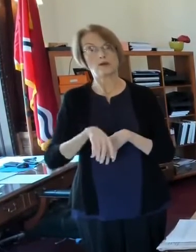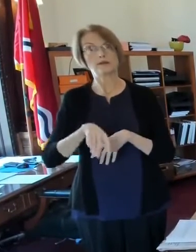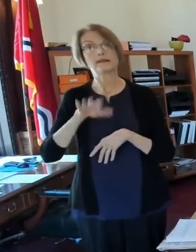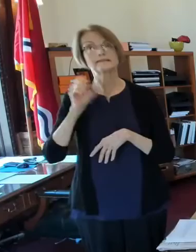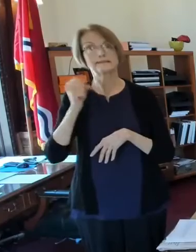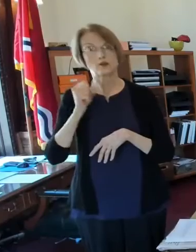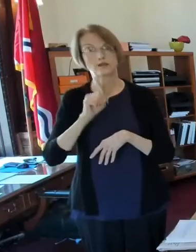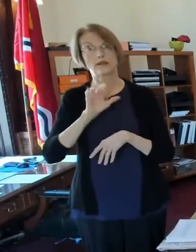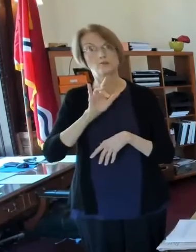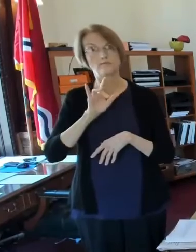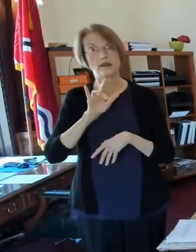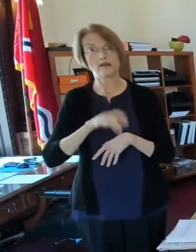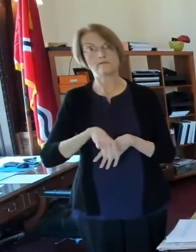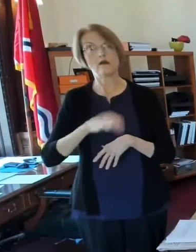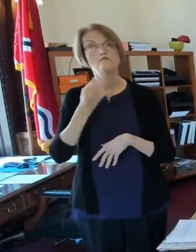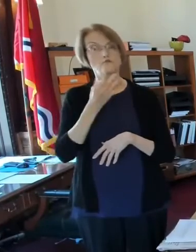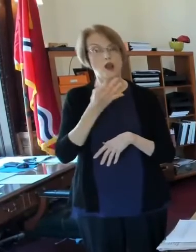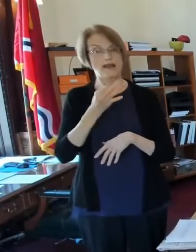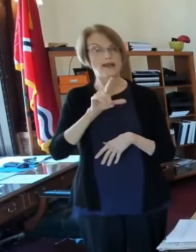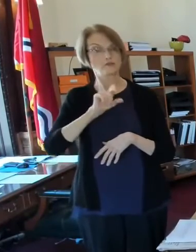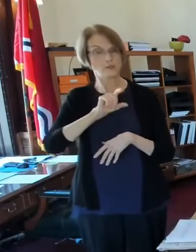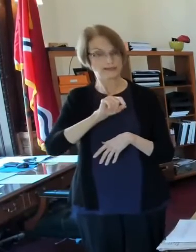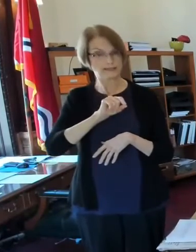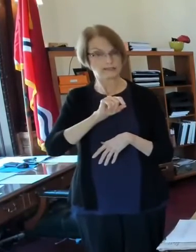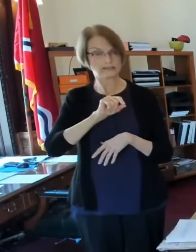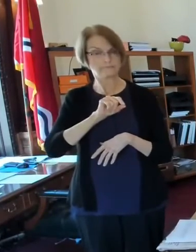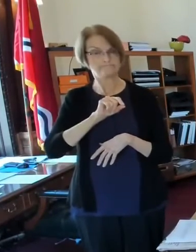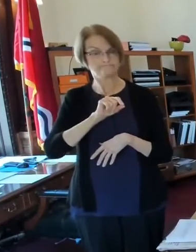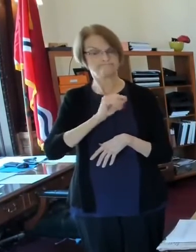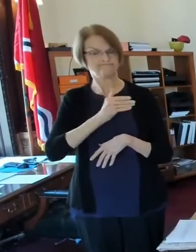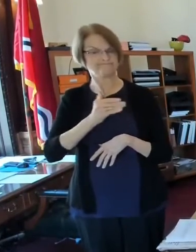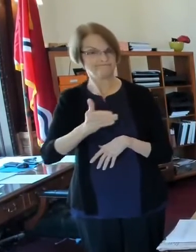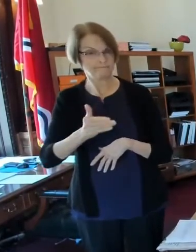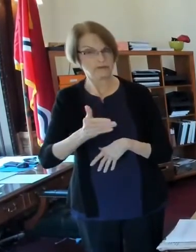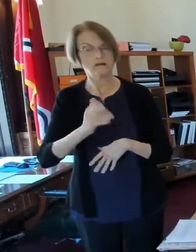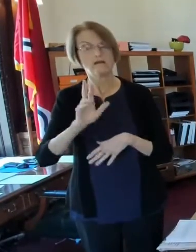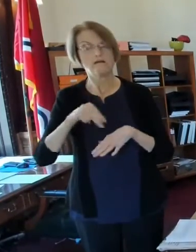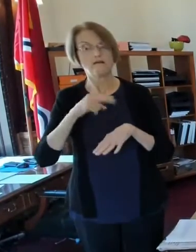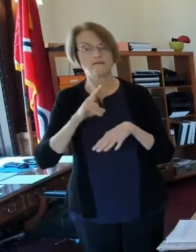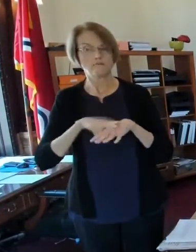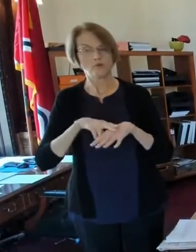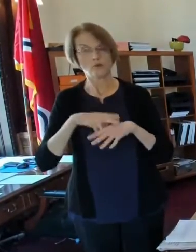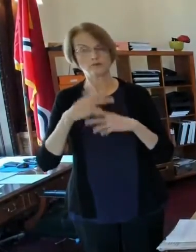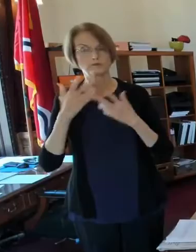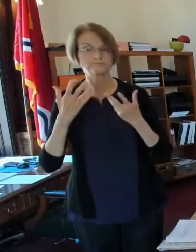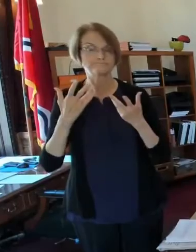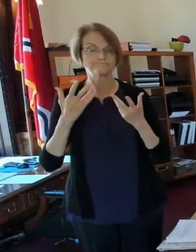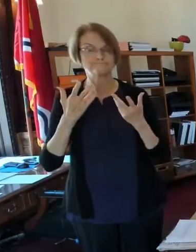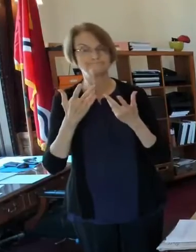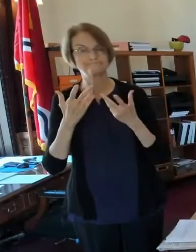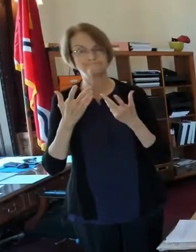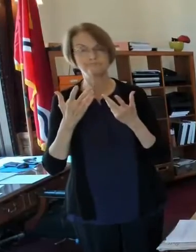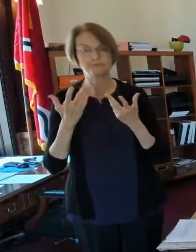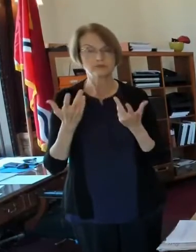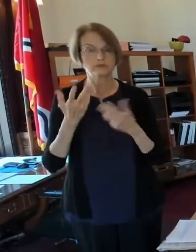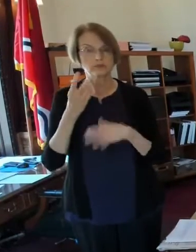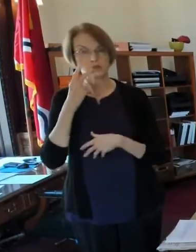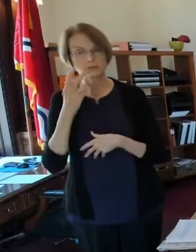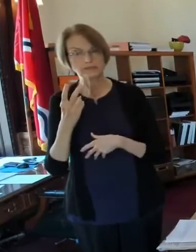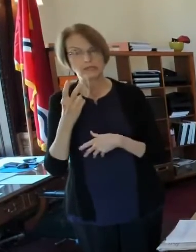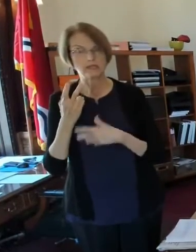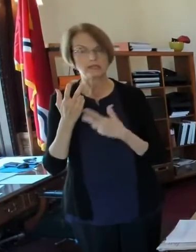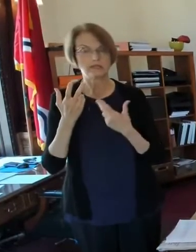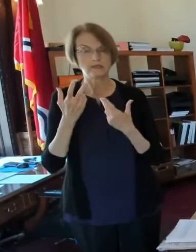on Saturday, 20 on Friday. It seems that, of course, we do see a little bit of a blip in